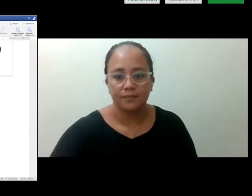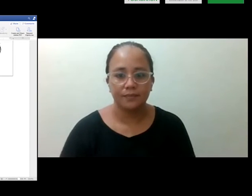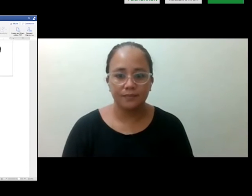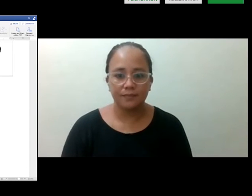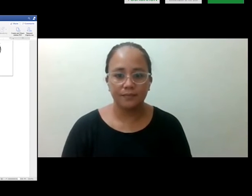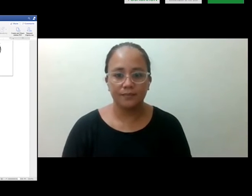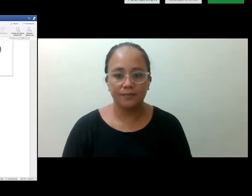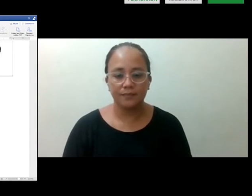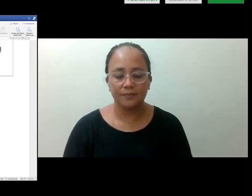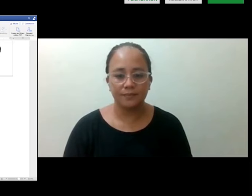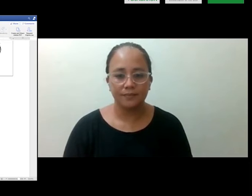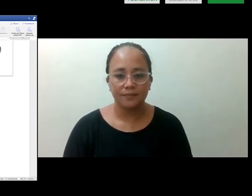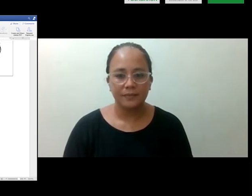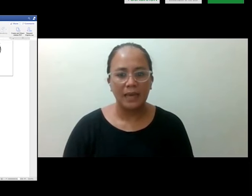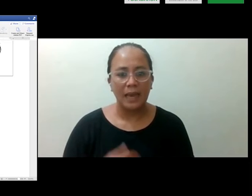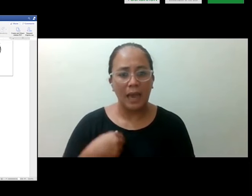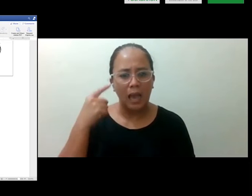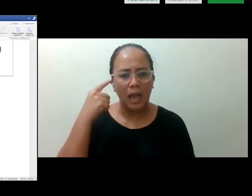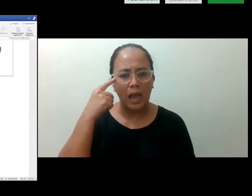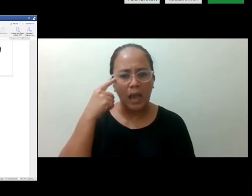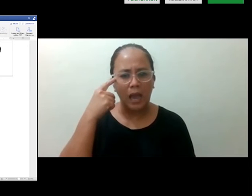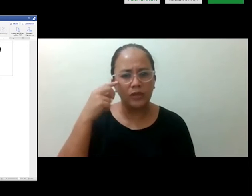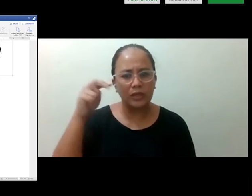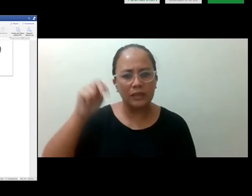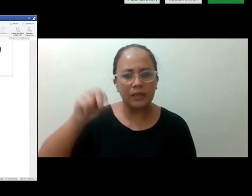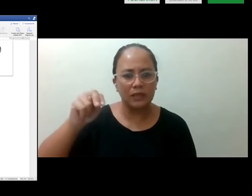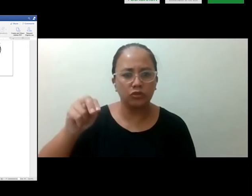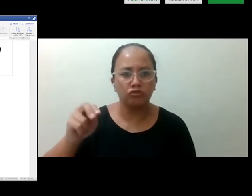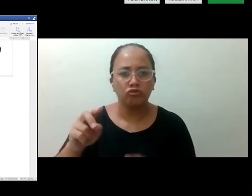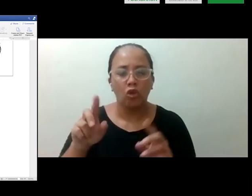Go ahead, sir. I think you do need a double-headed arrow.